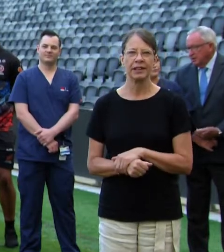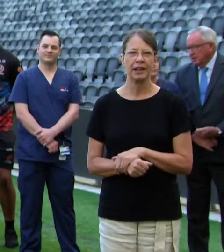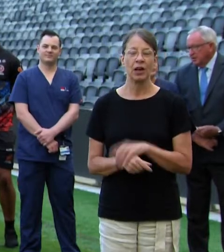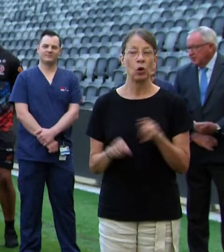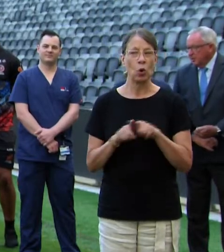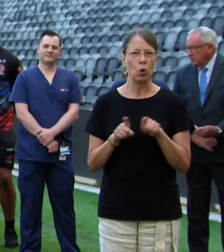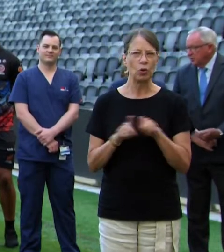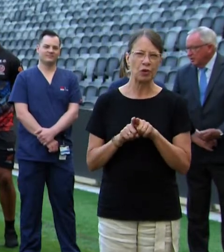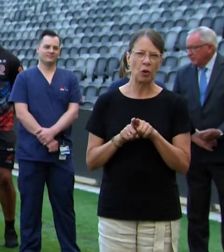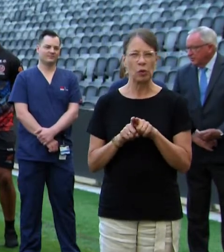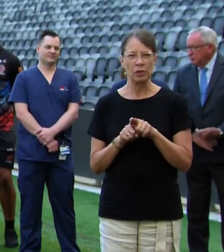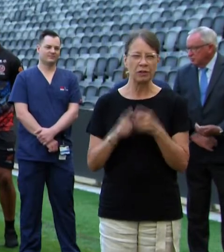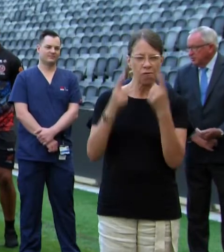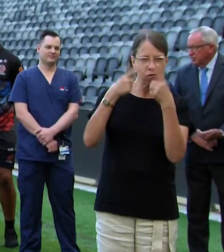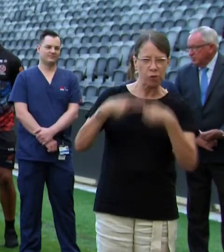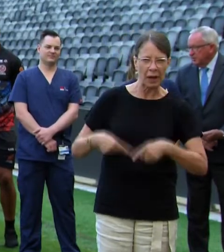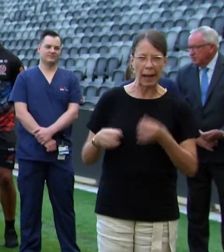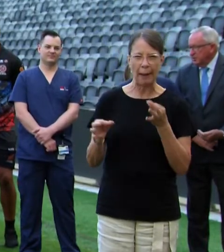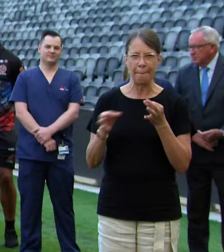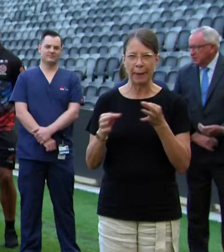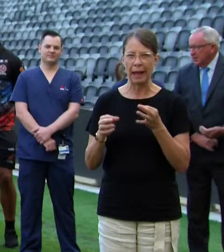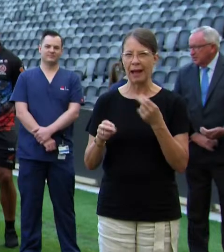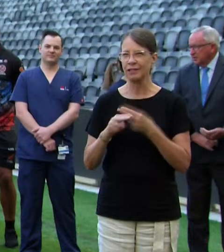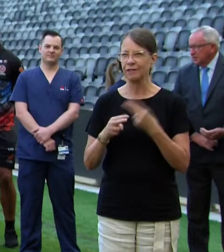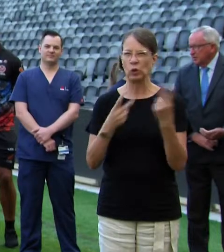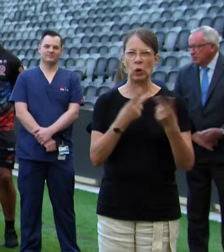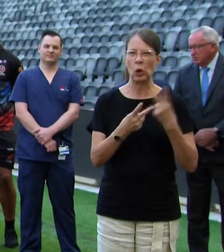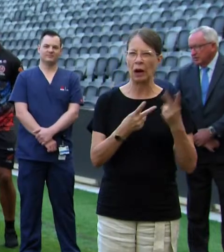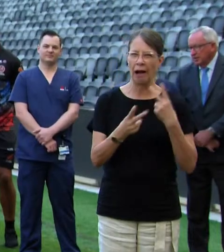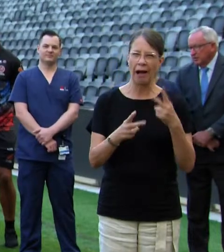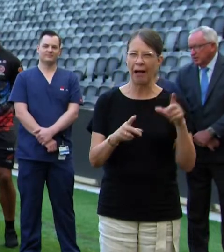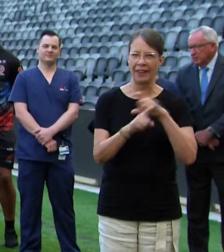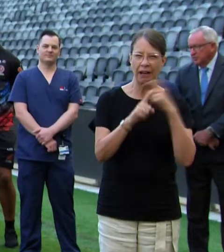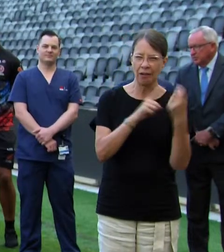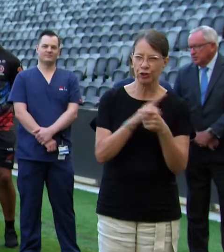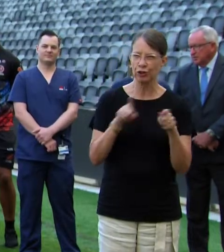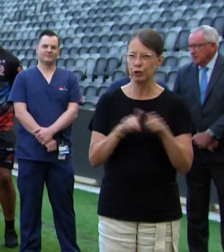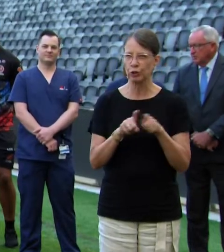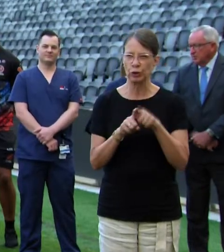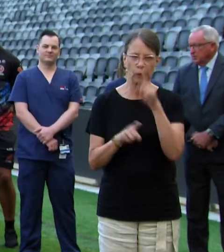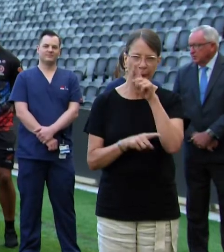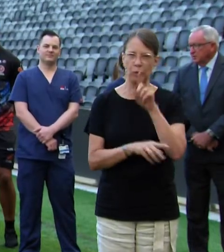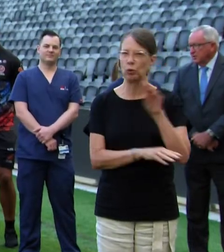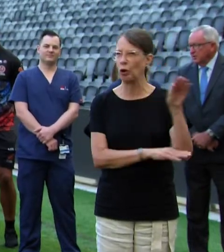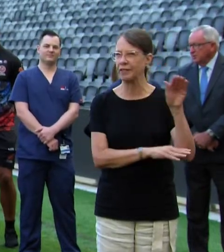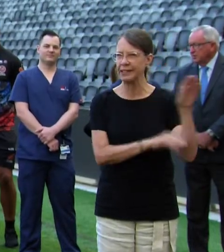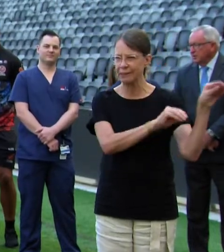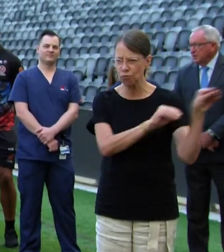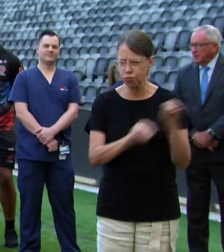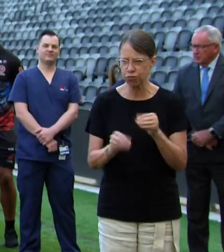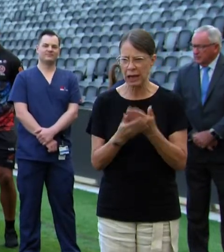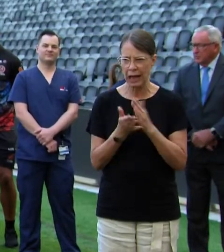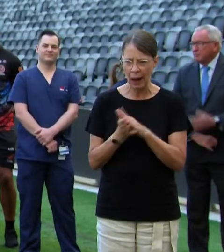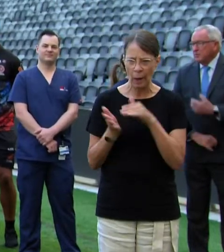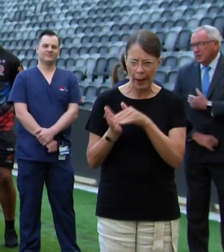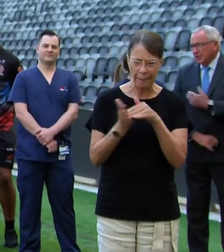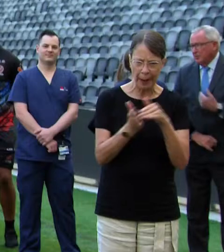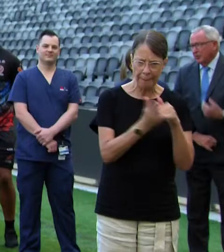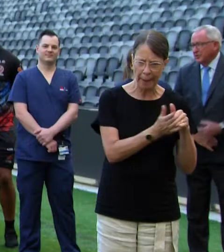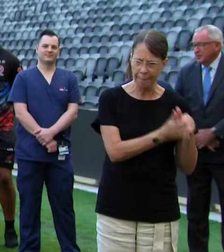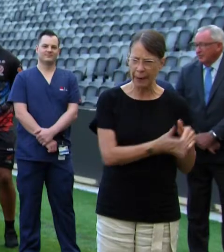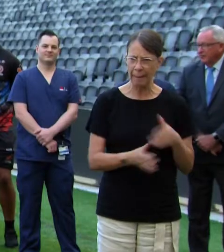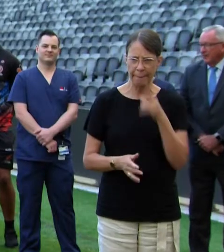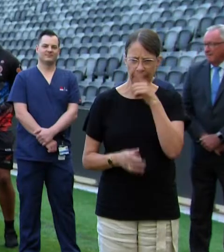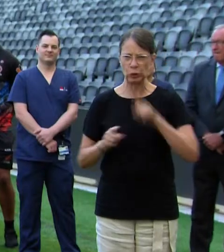finalising plans around with our cold community, with Multicultural New South Wales, about how we assist those communities to